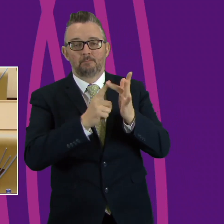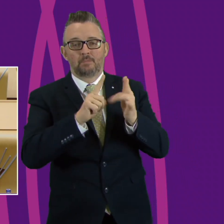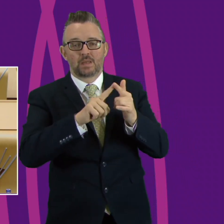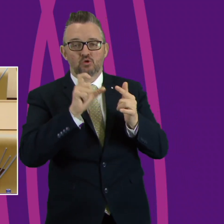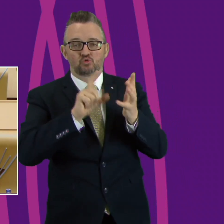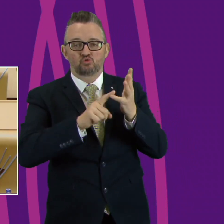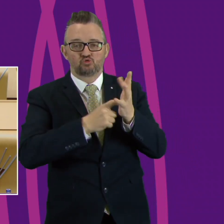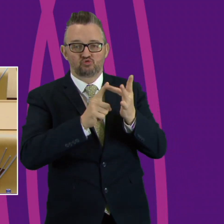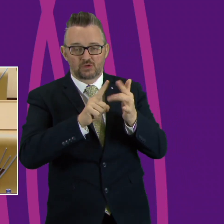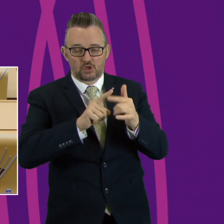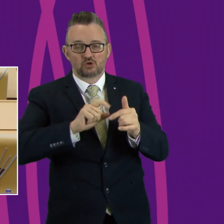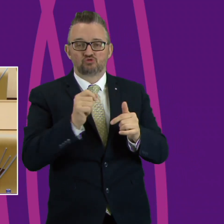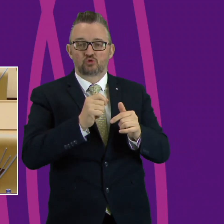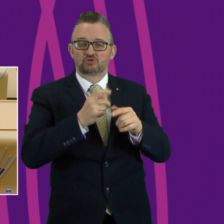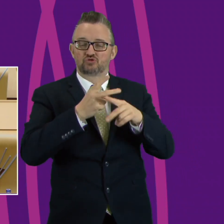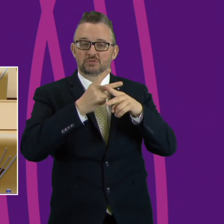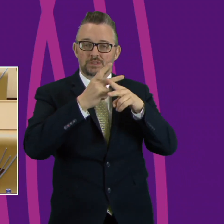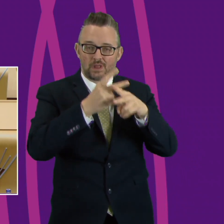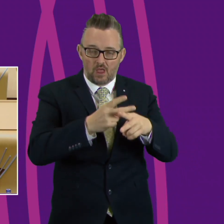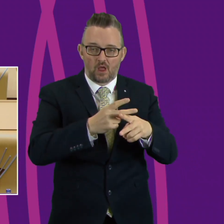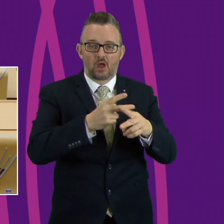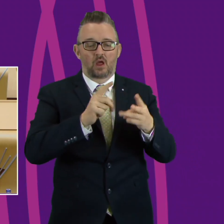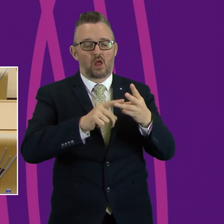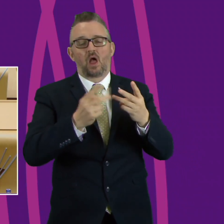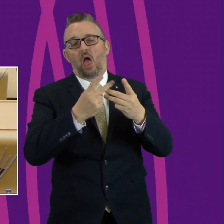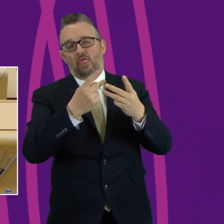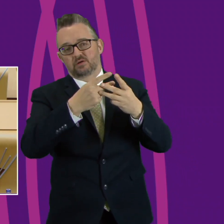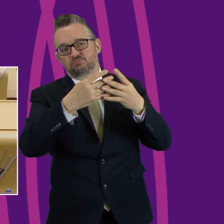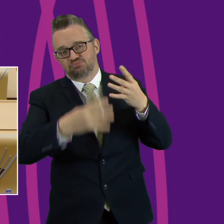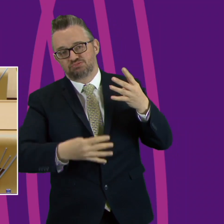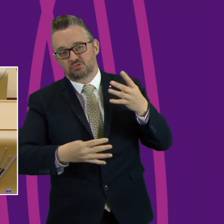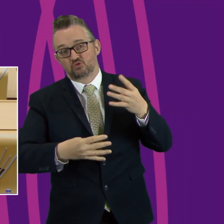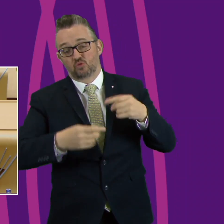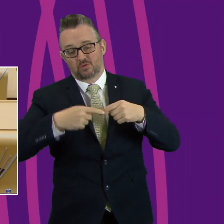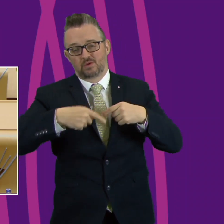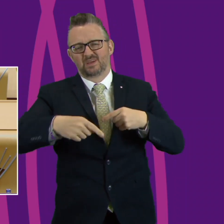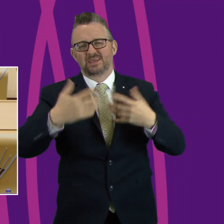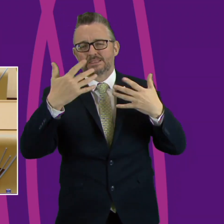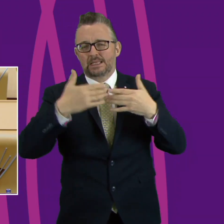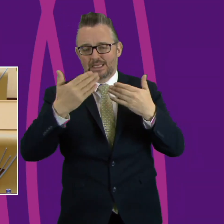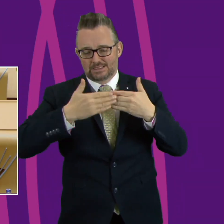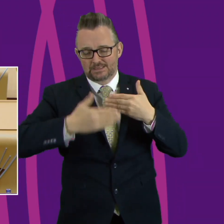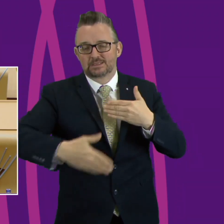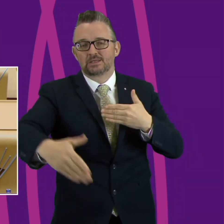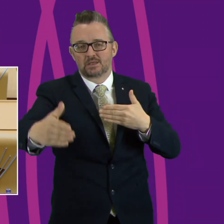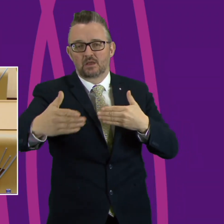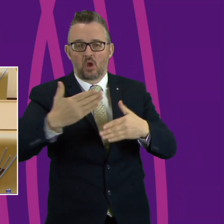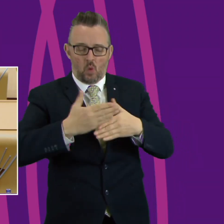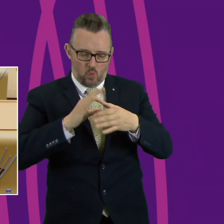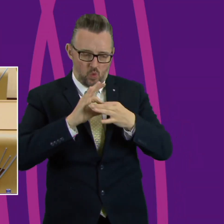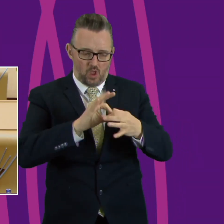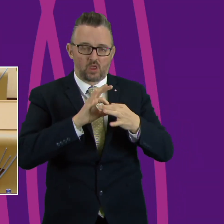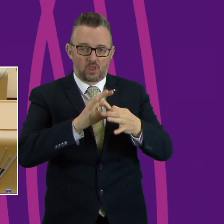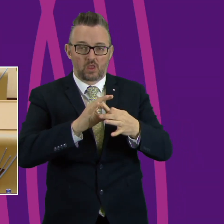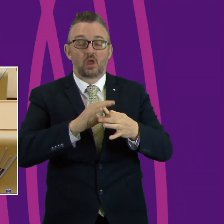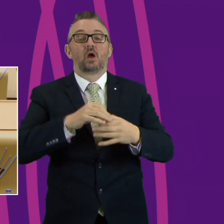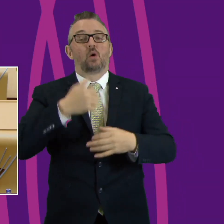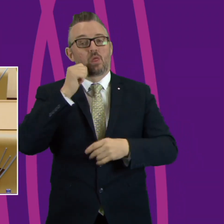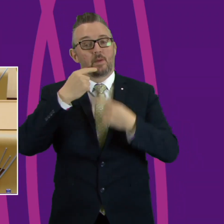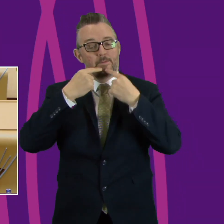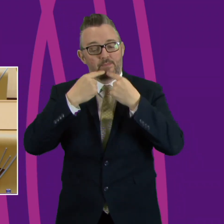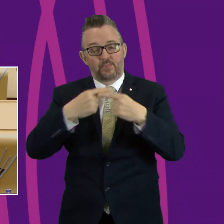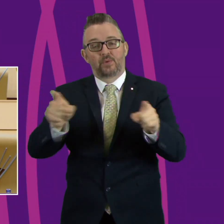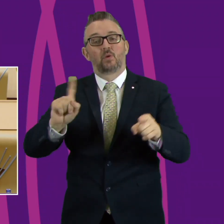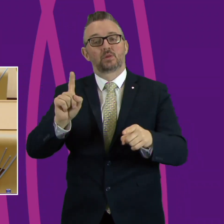Care, with clinical colleagues and others, and in the course of the next week to 10 days, will be able to announce a package